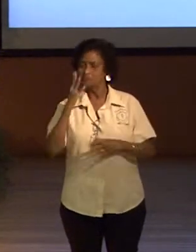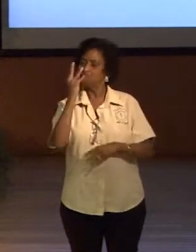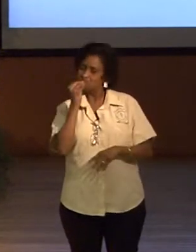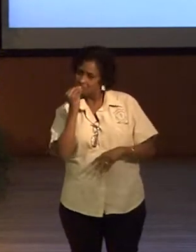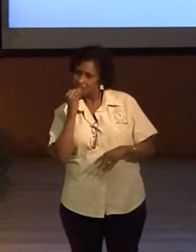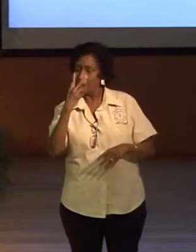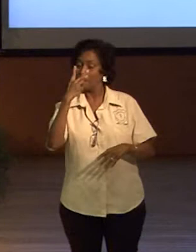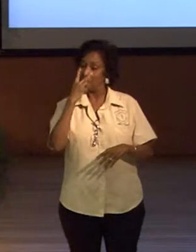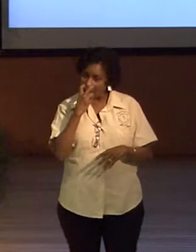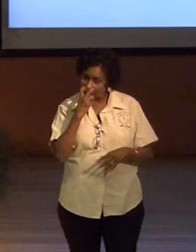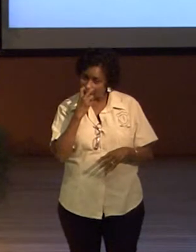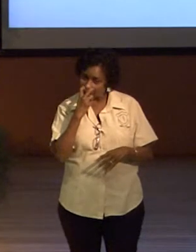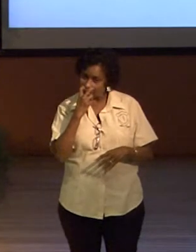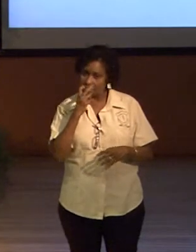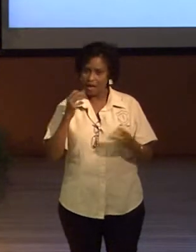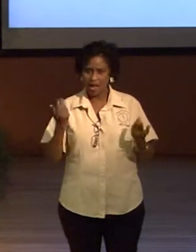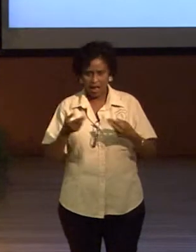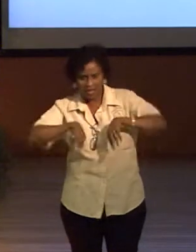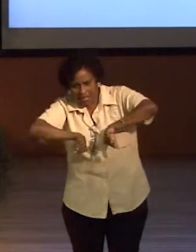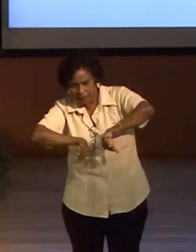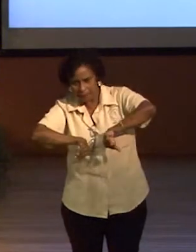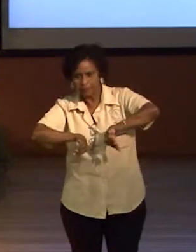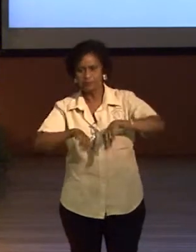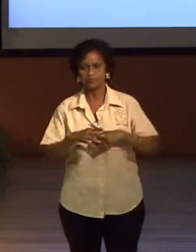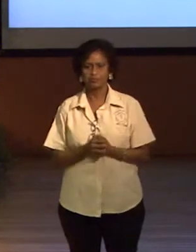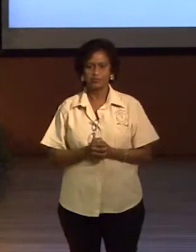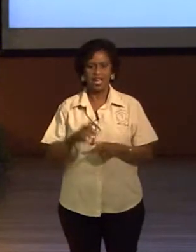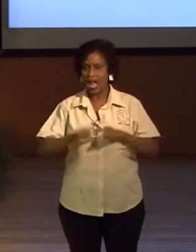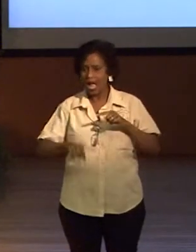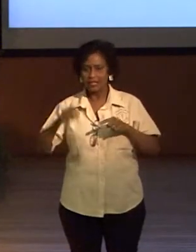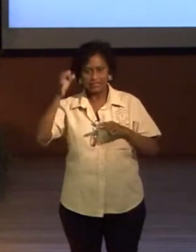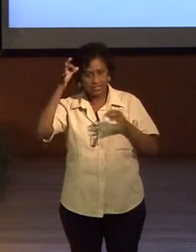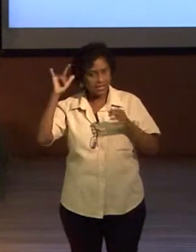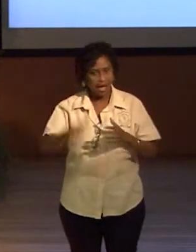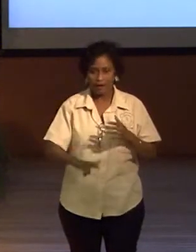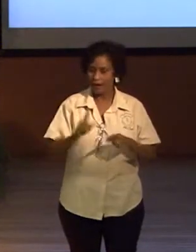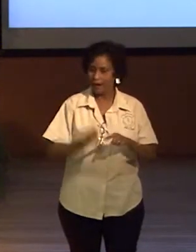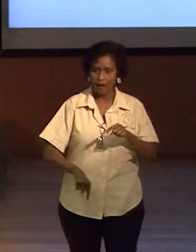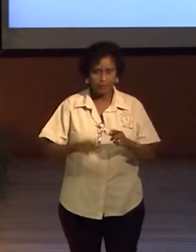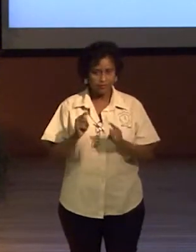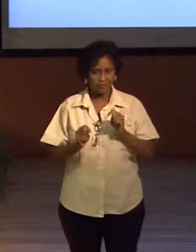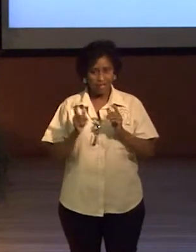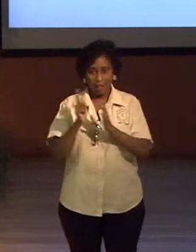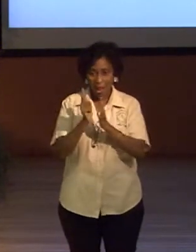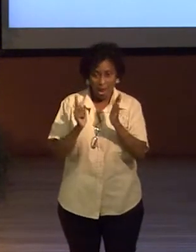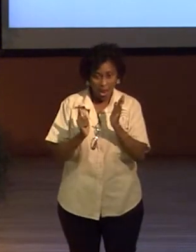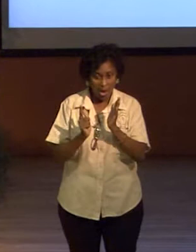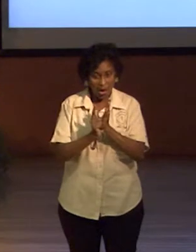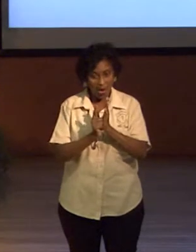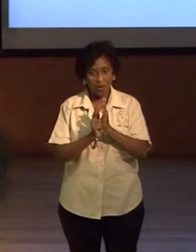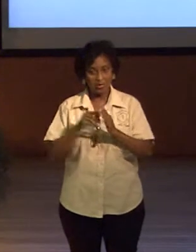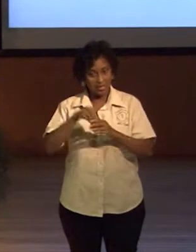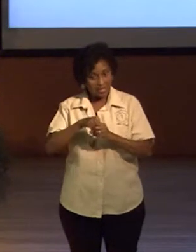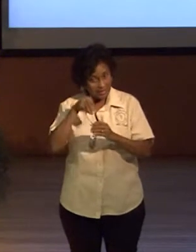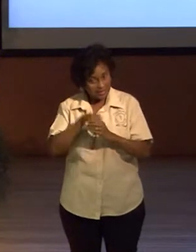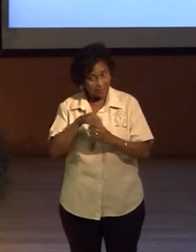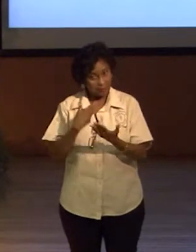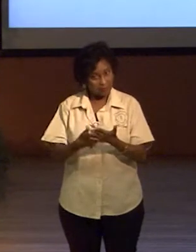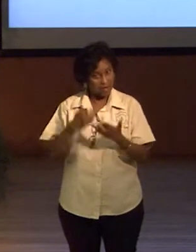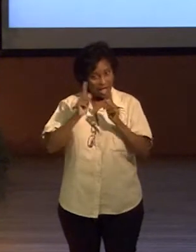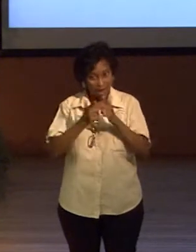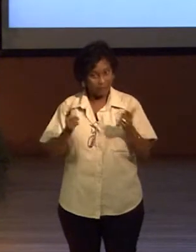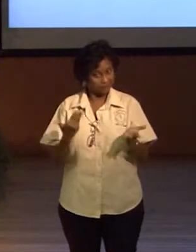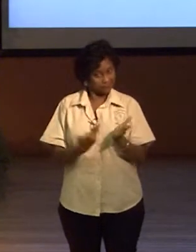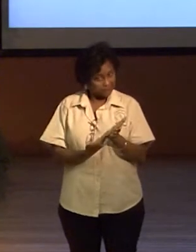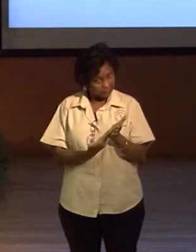physically defective or physically handicapped. And of course, this is the language in the Act, which might endanger